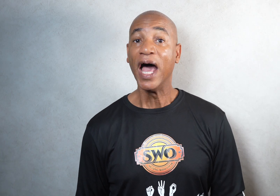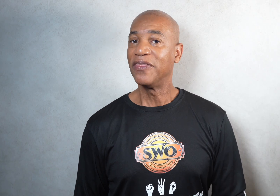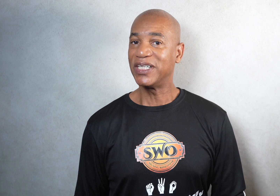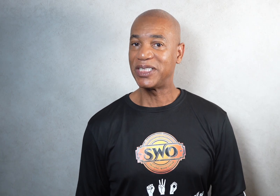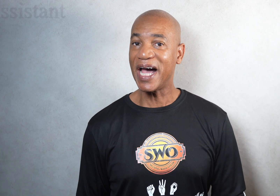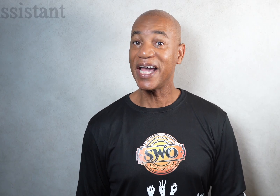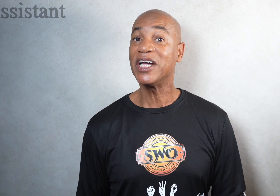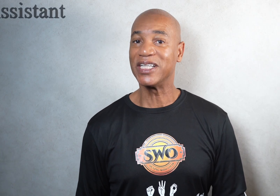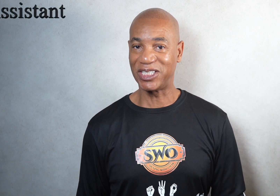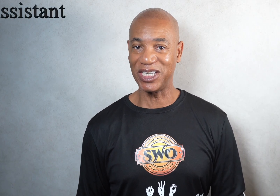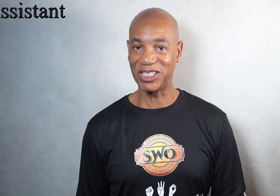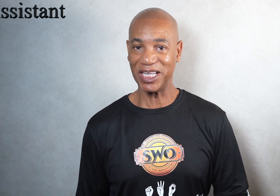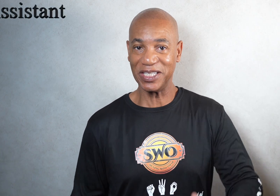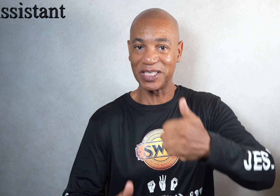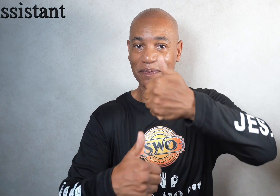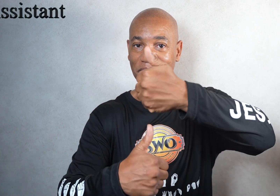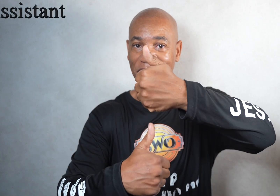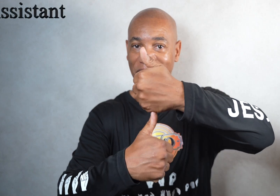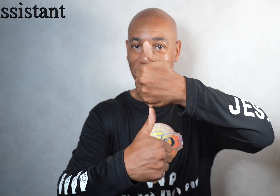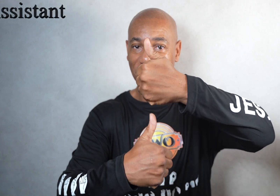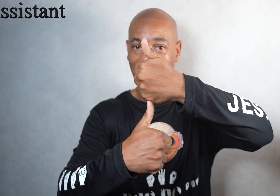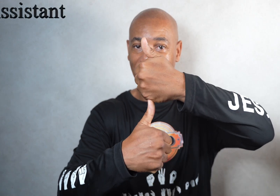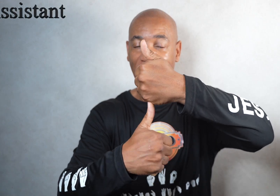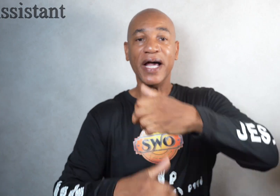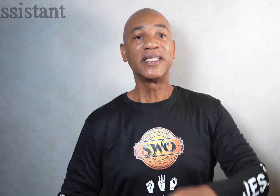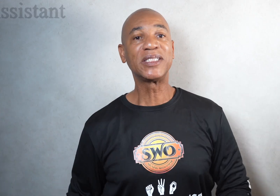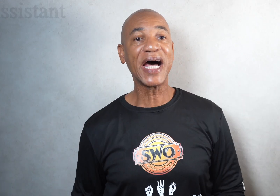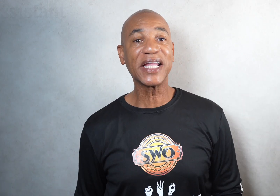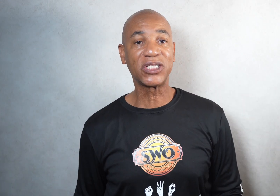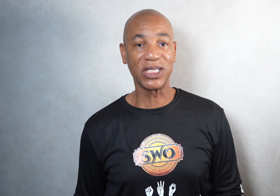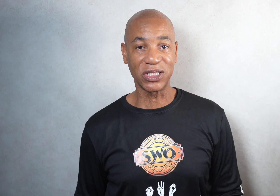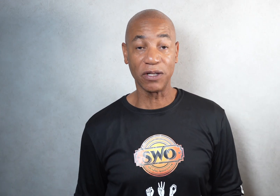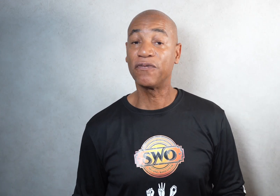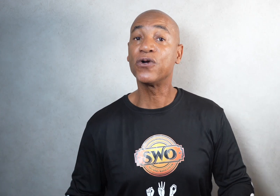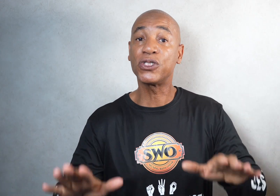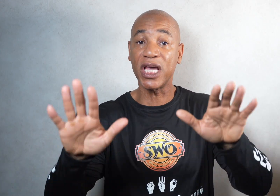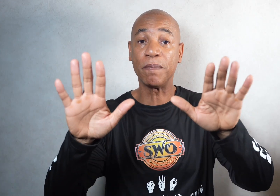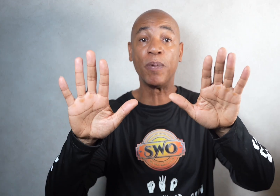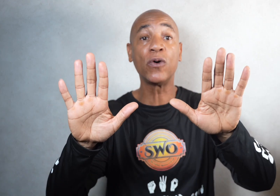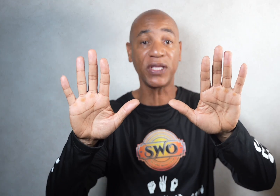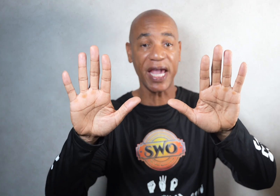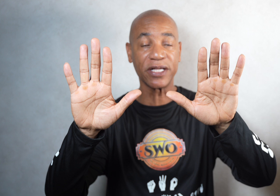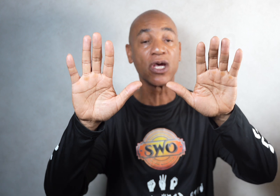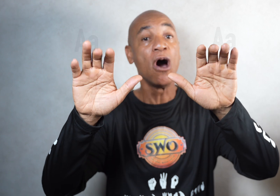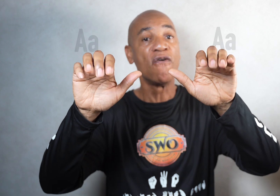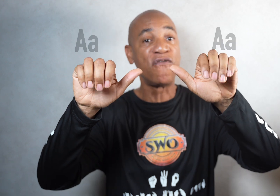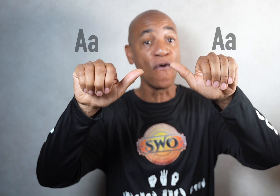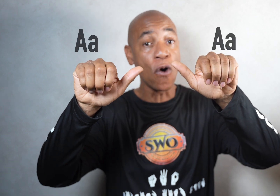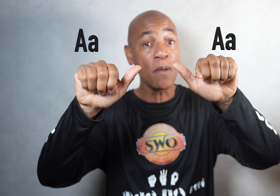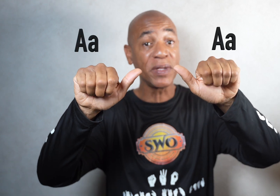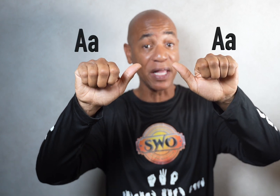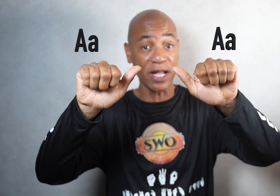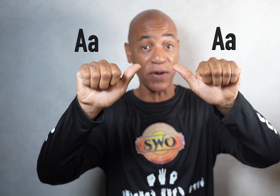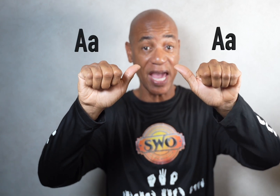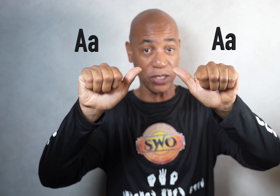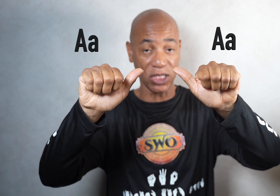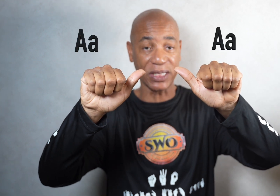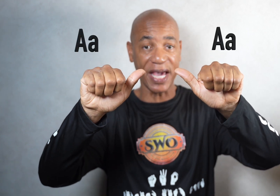The sign assistant. To sign assistant, first take both hands, form the letter A just like